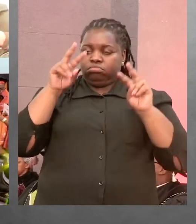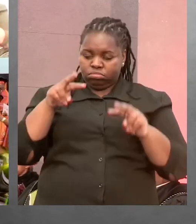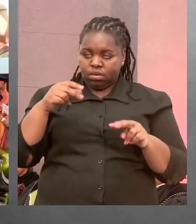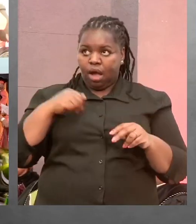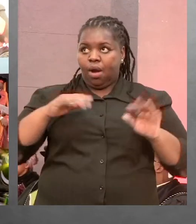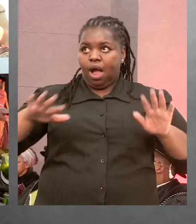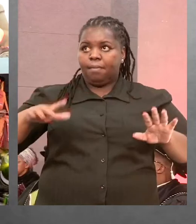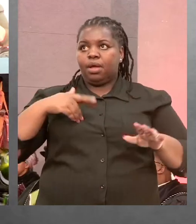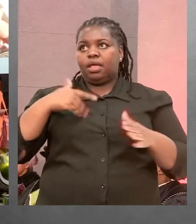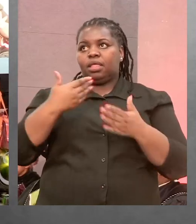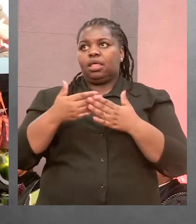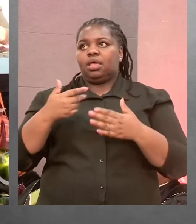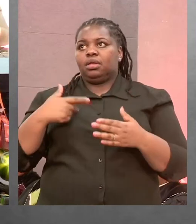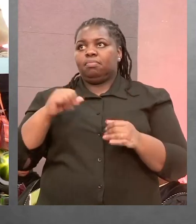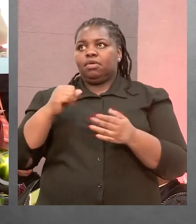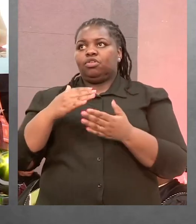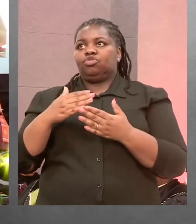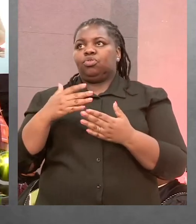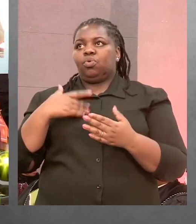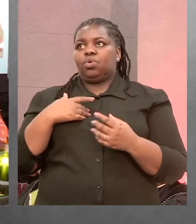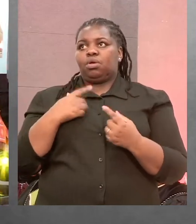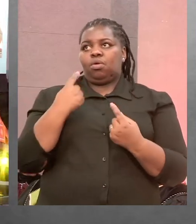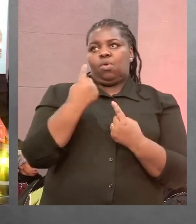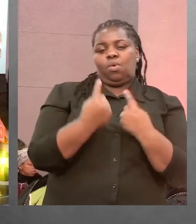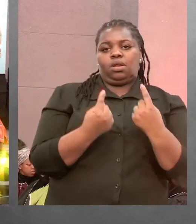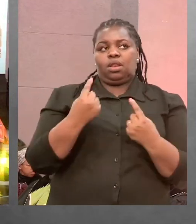so we can reach out our arms to one another.